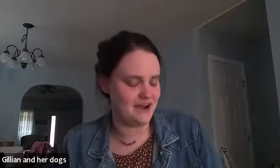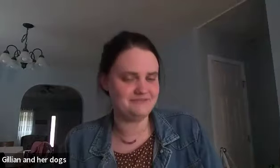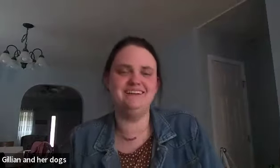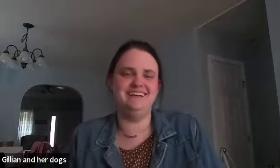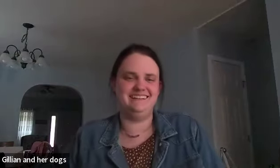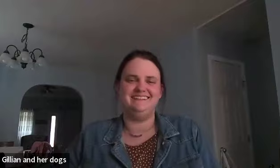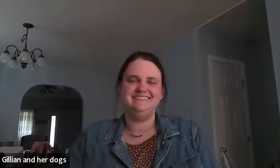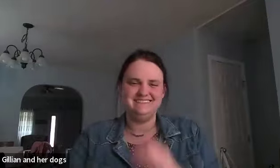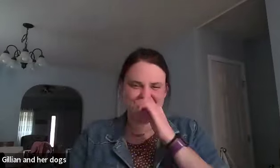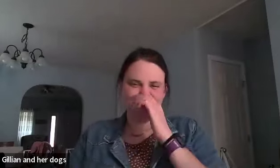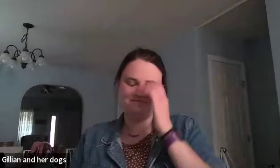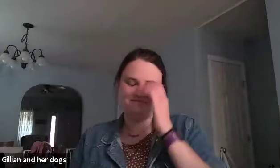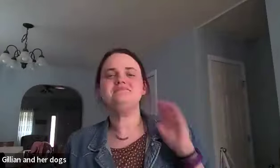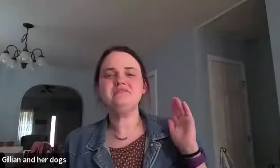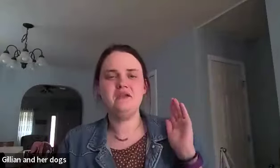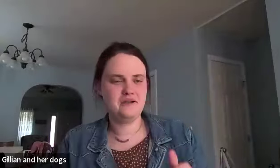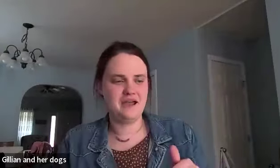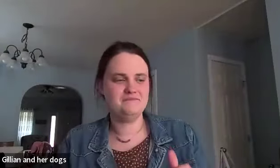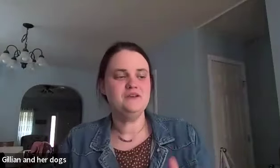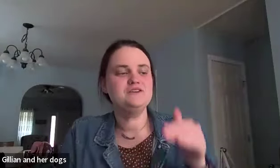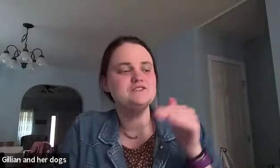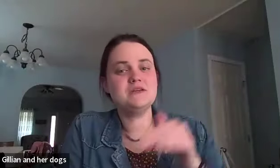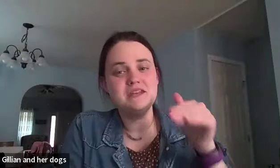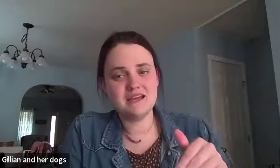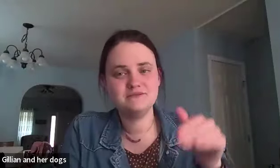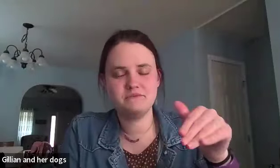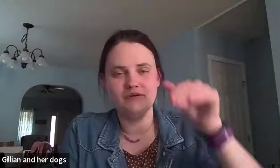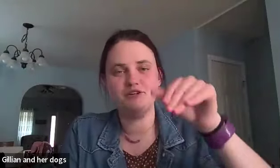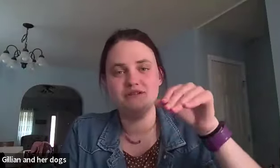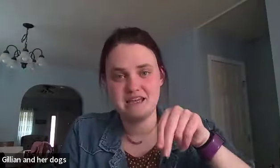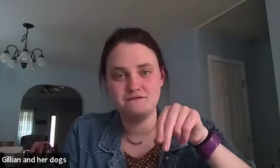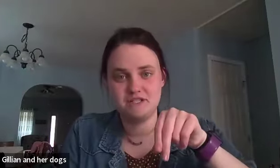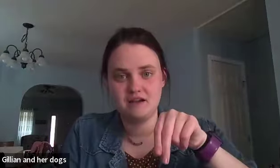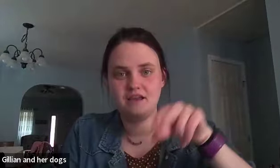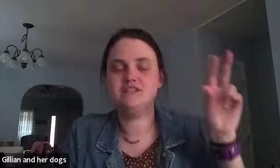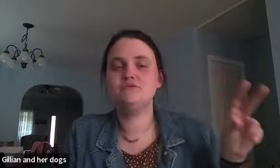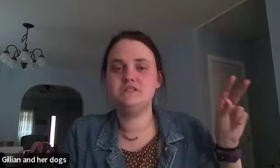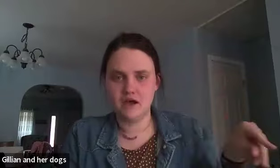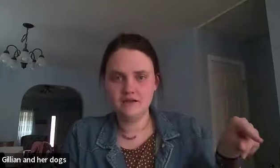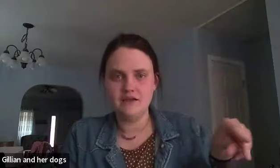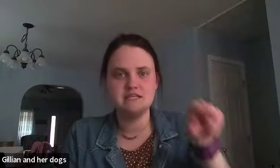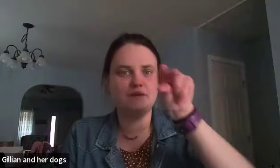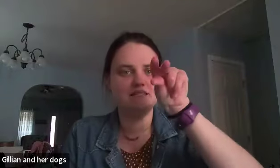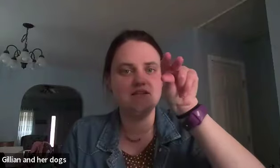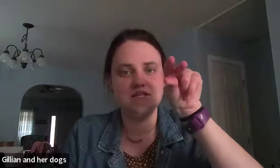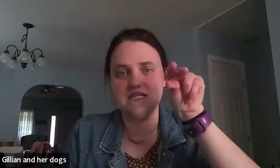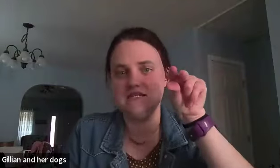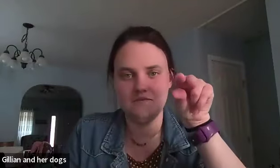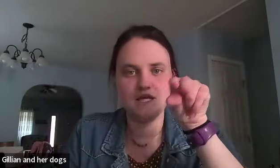enough. Yeah. Okay. So the next one we were gonna do is the sign for duck. And so duck is basically it's the same thing